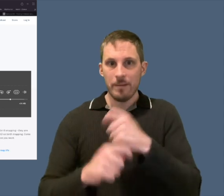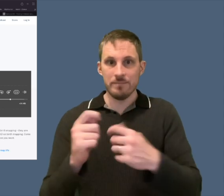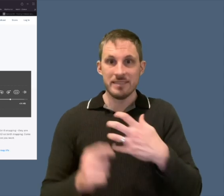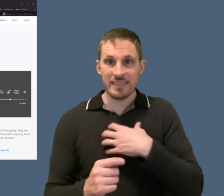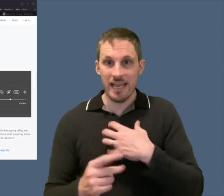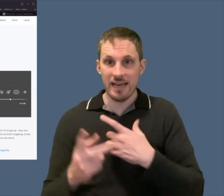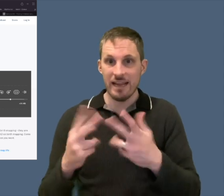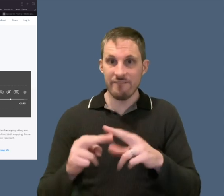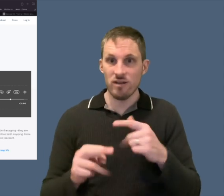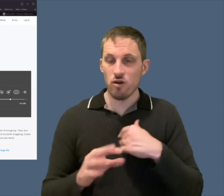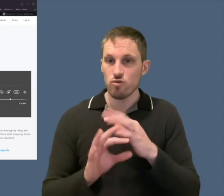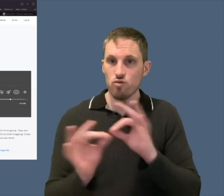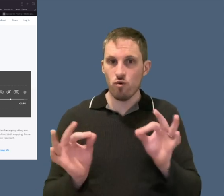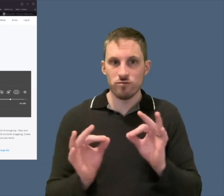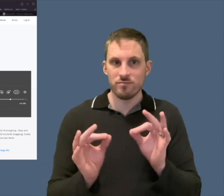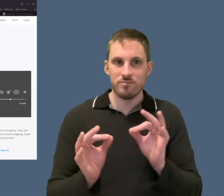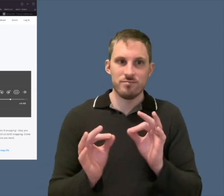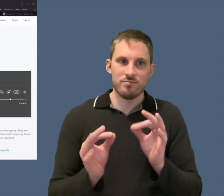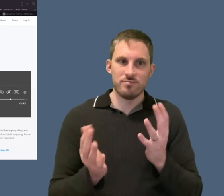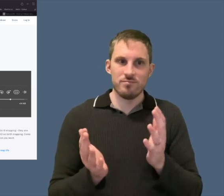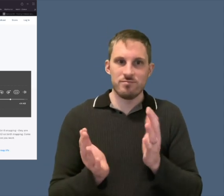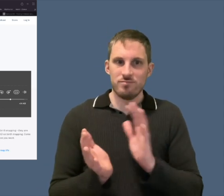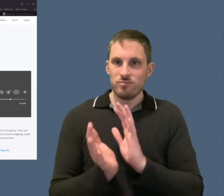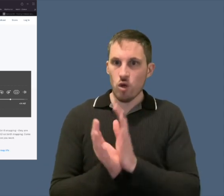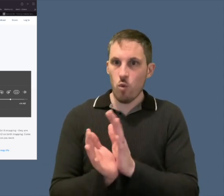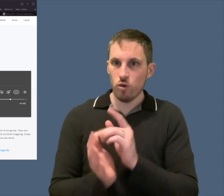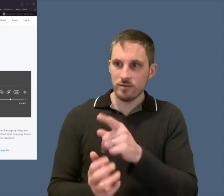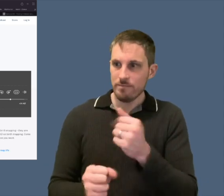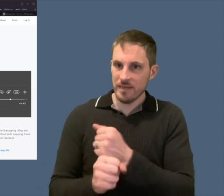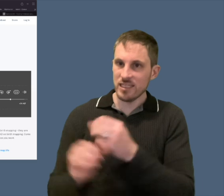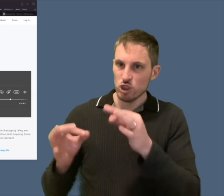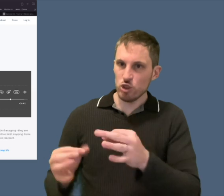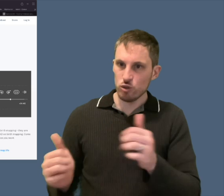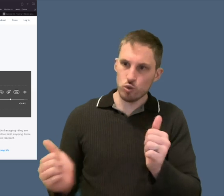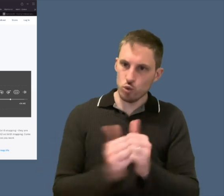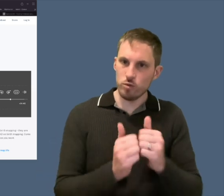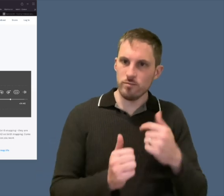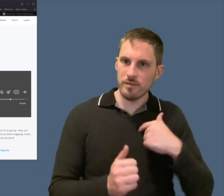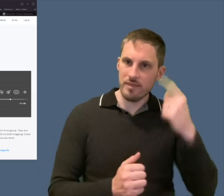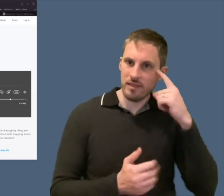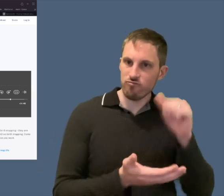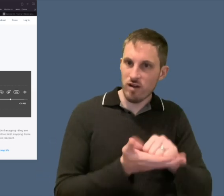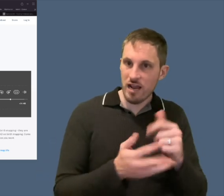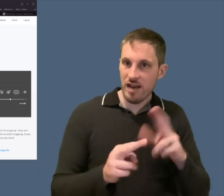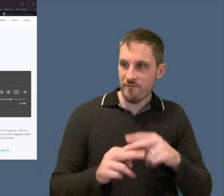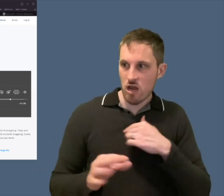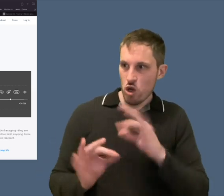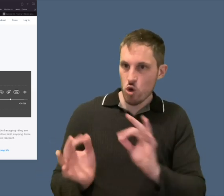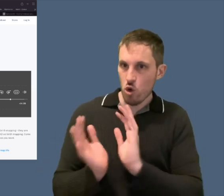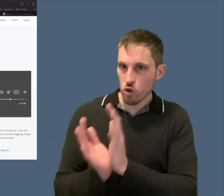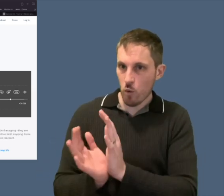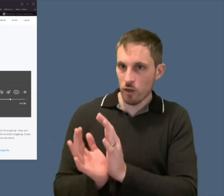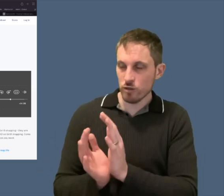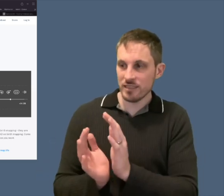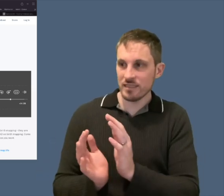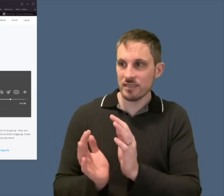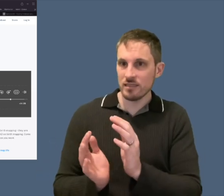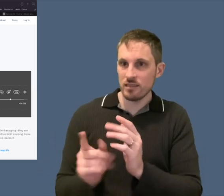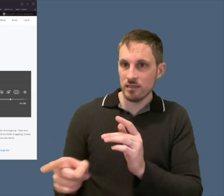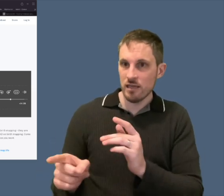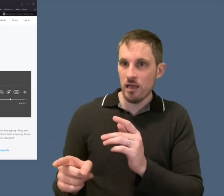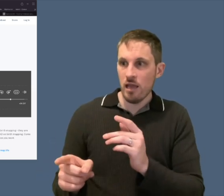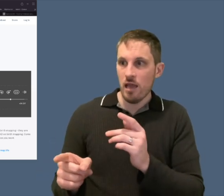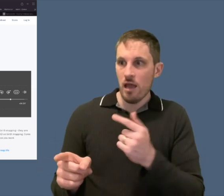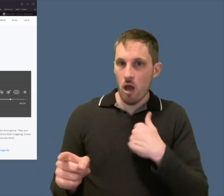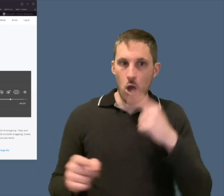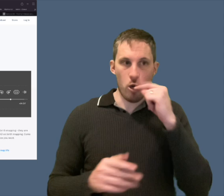that if we haven't coerced someone into making the decision that we think is right, then we're going to get in trouble as care providers. That's